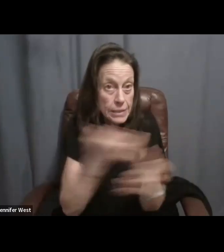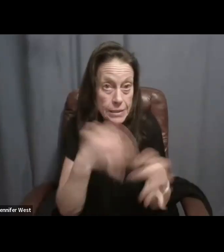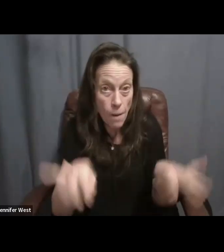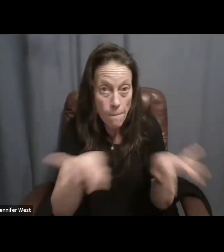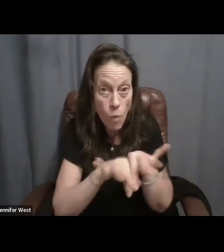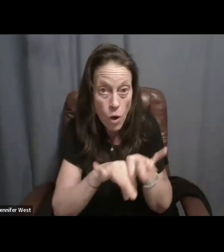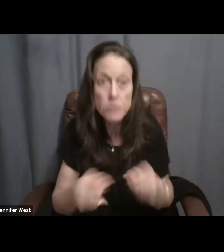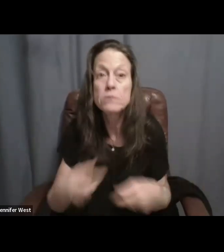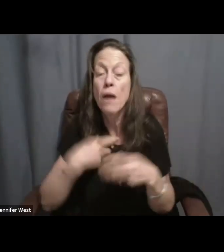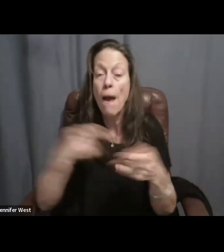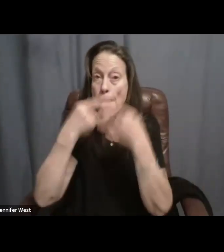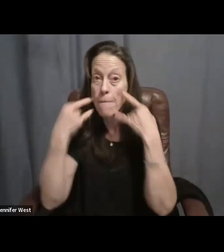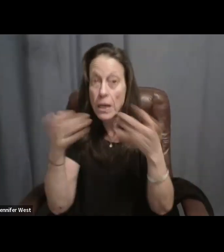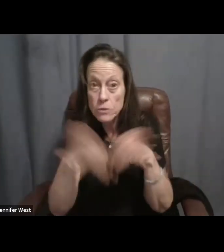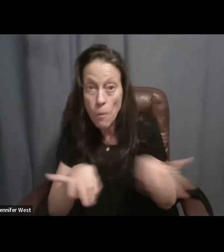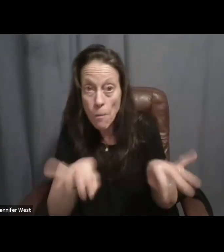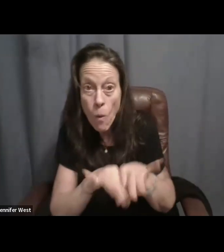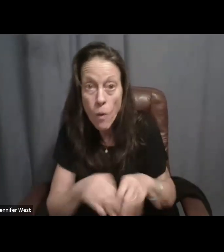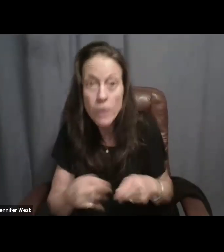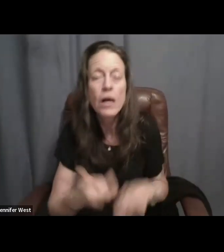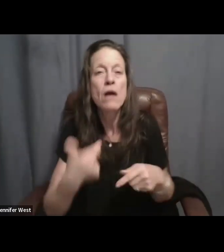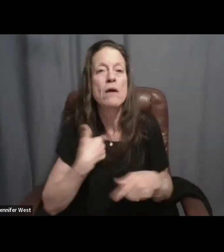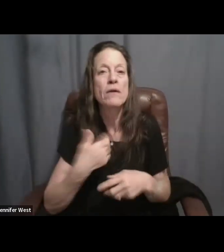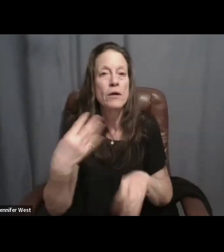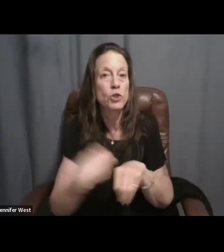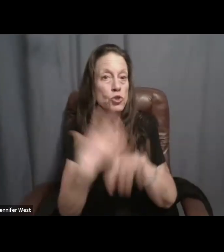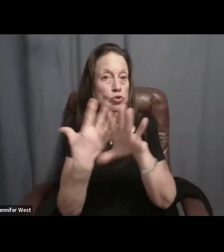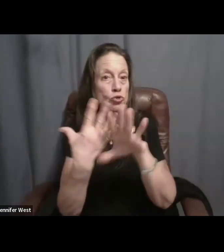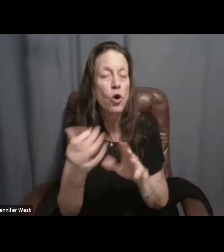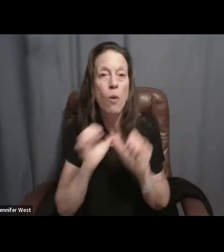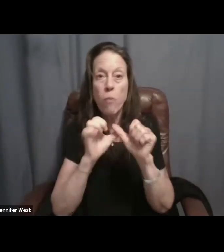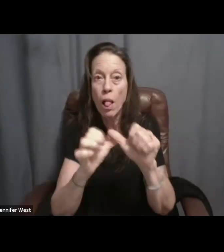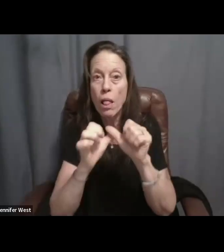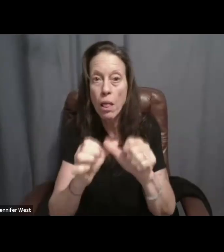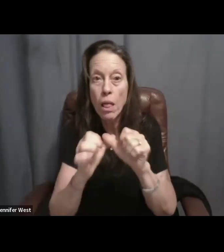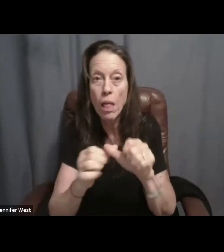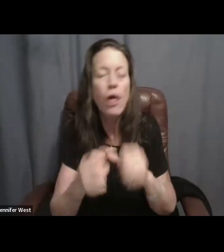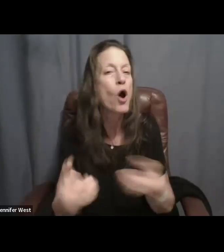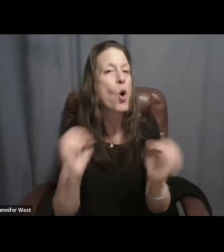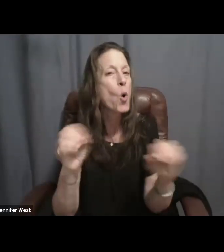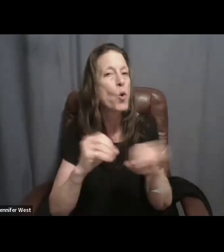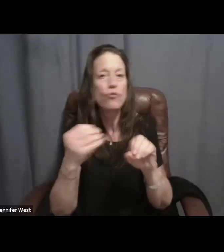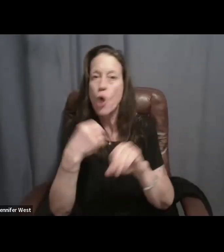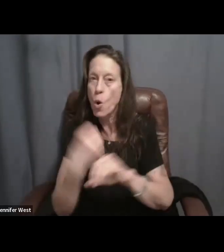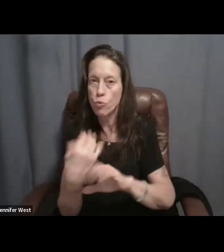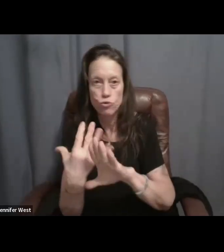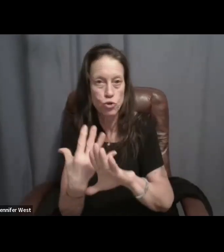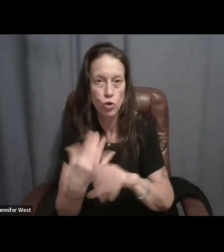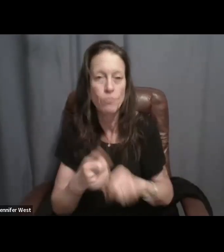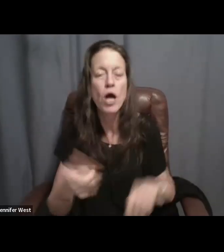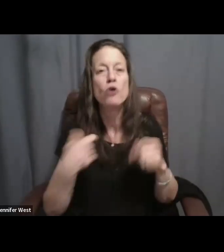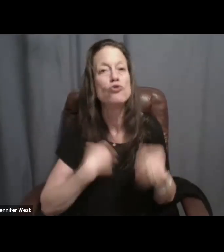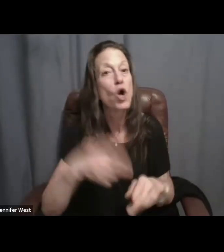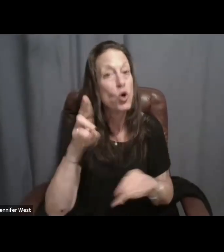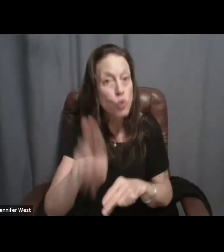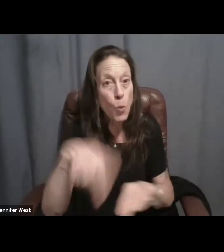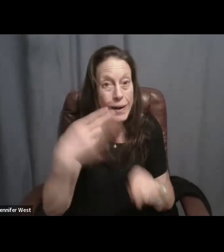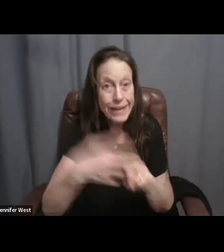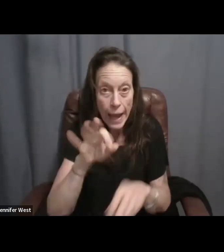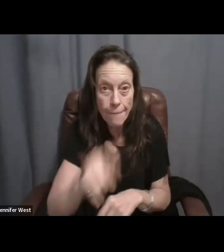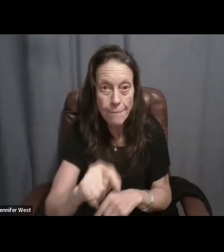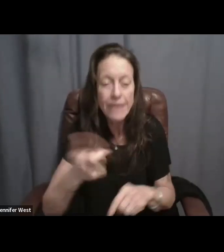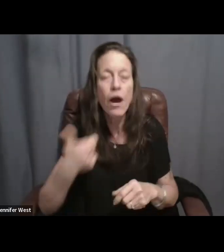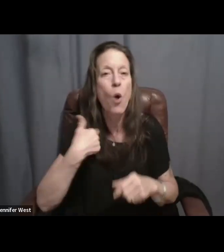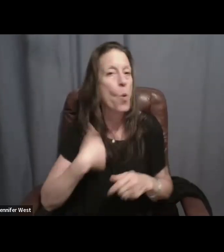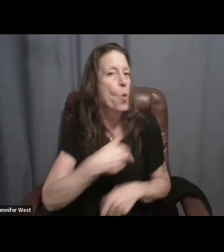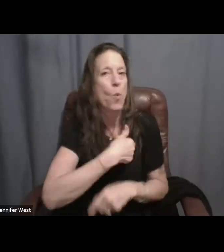be in person? Is it going to be, different hours? So you name in the gamut. It was a lot of uncertainty about